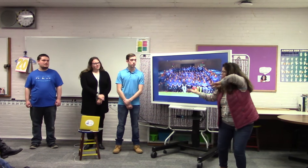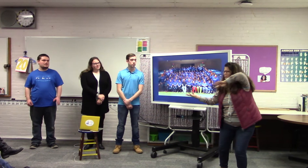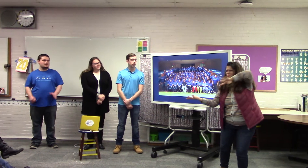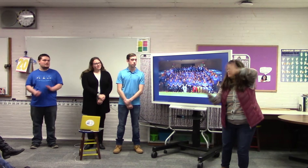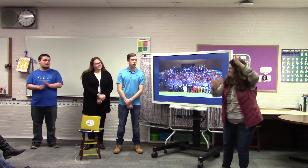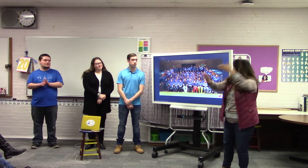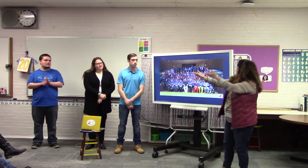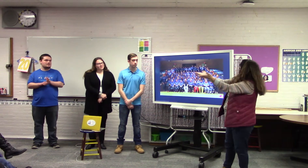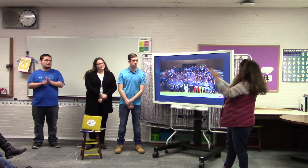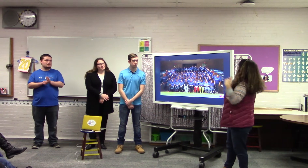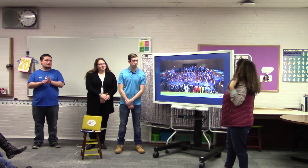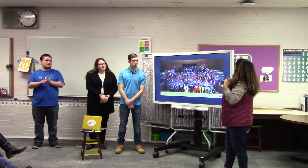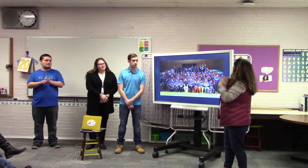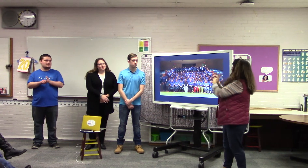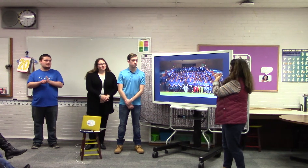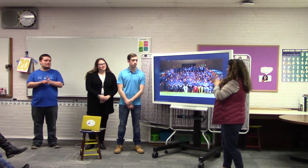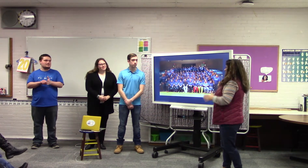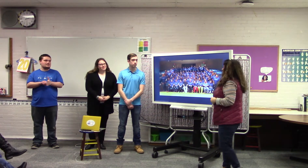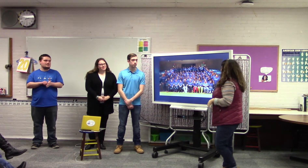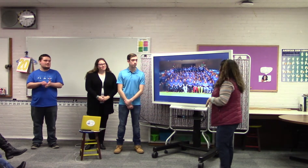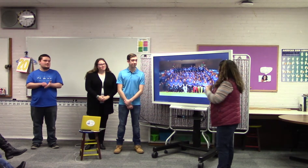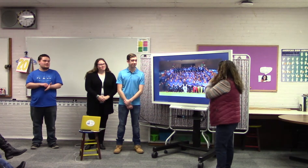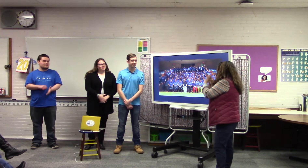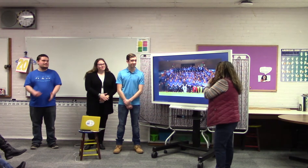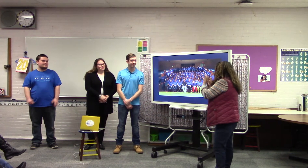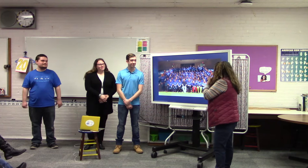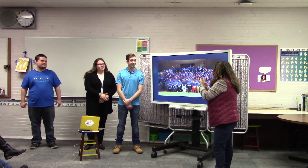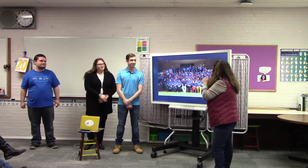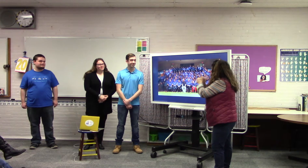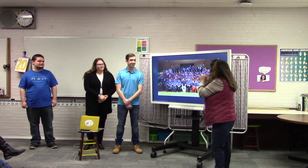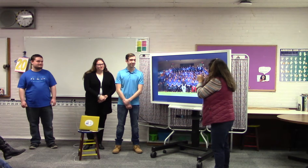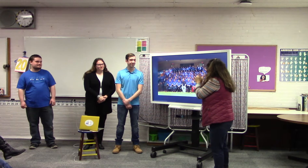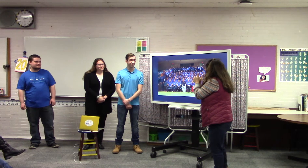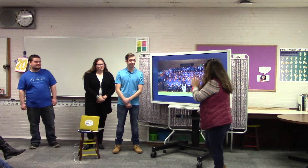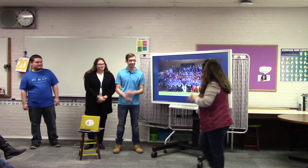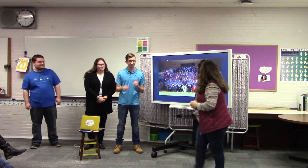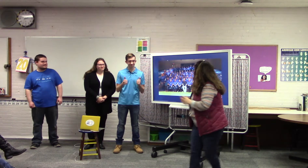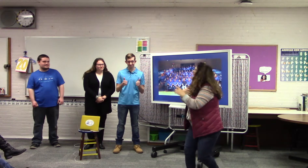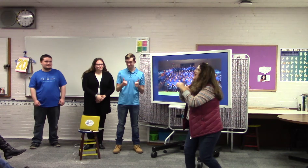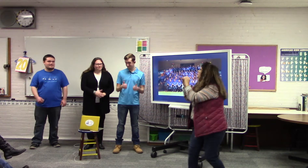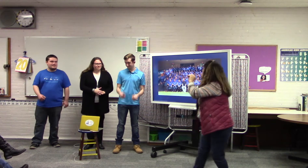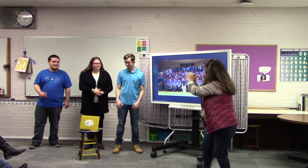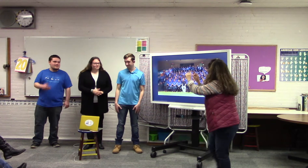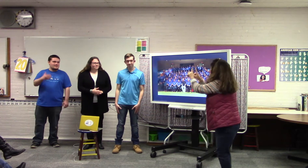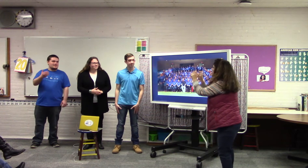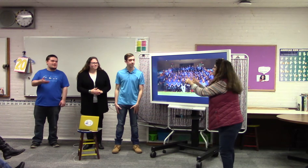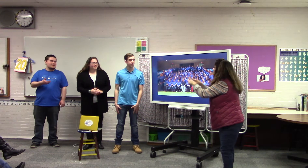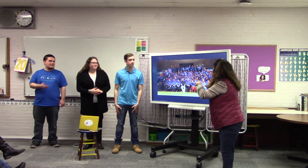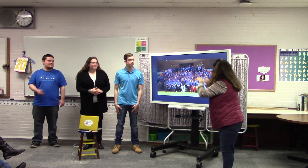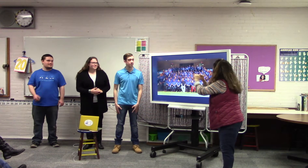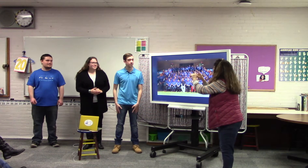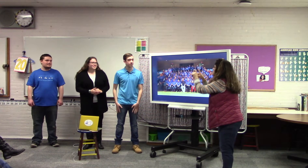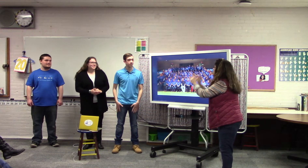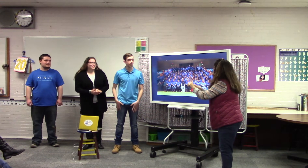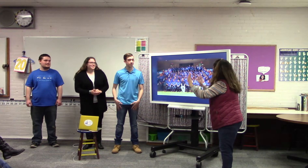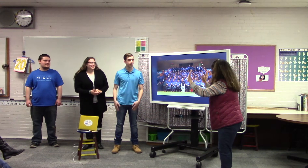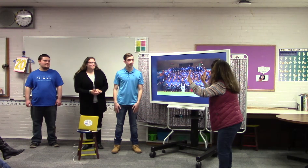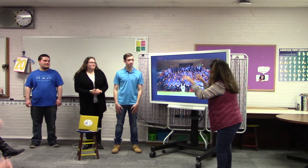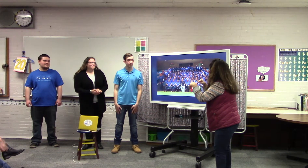to move in behind us and be able to be ready to take over. So thank you. We're really excited about it. Oh, and no questions. Just to let you know.